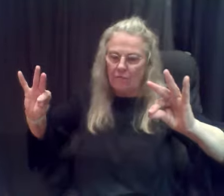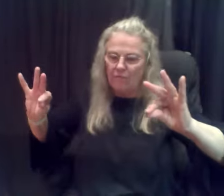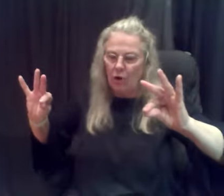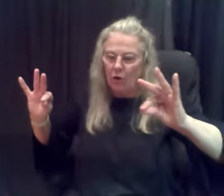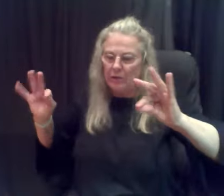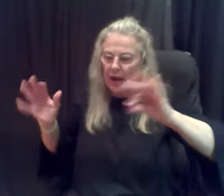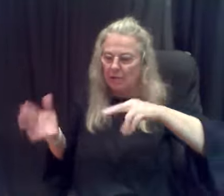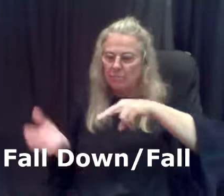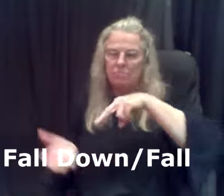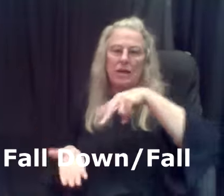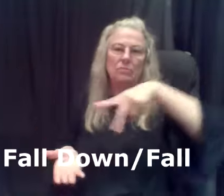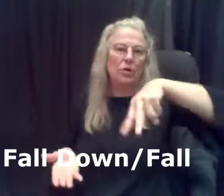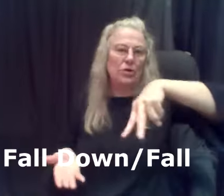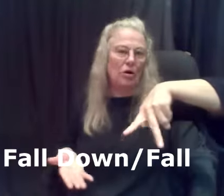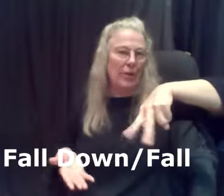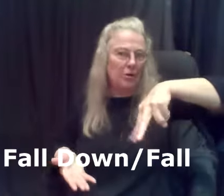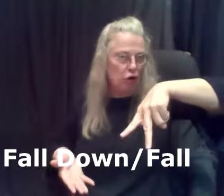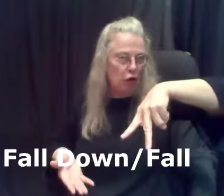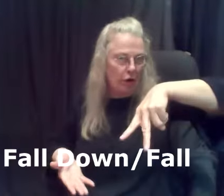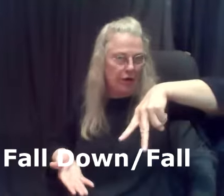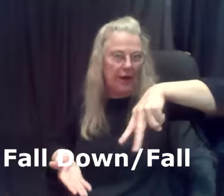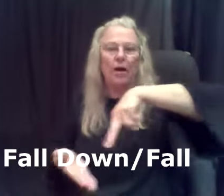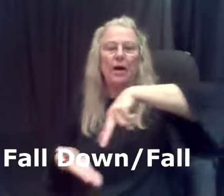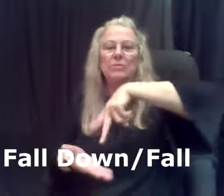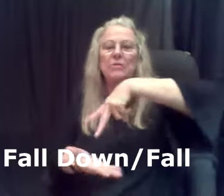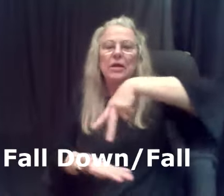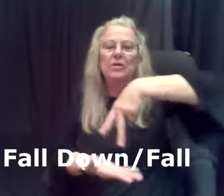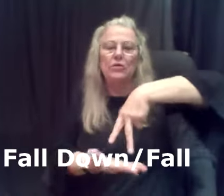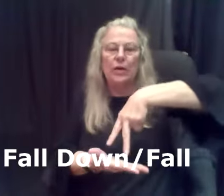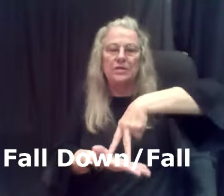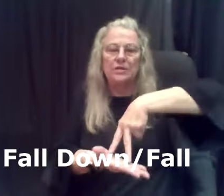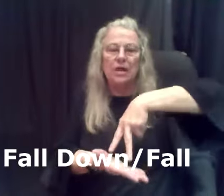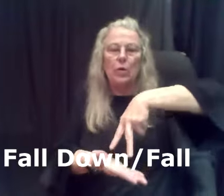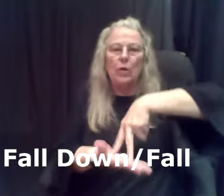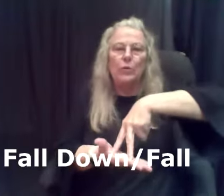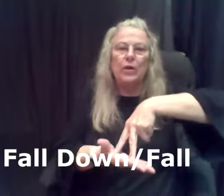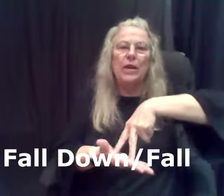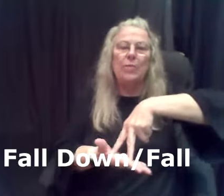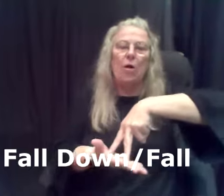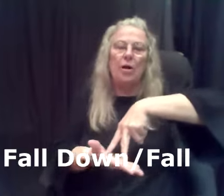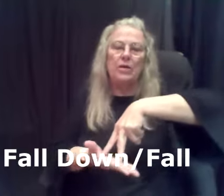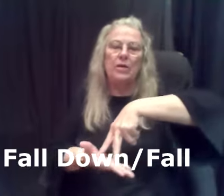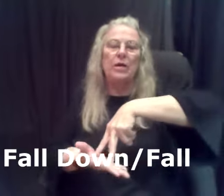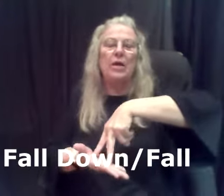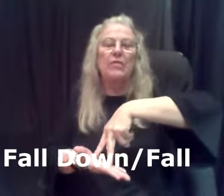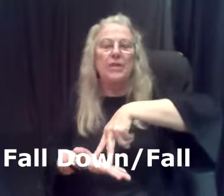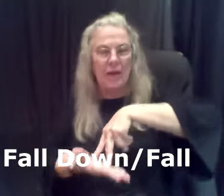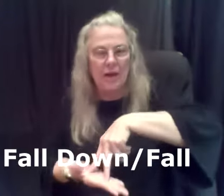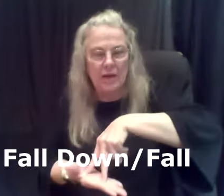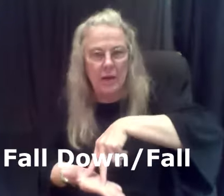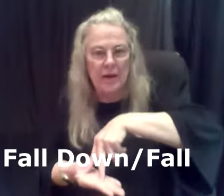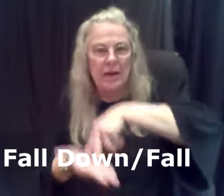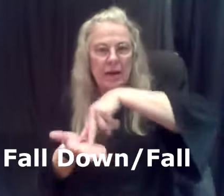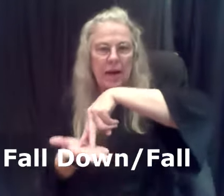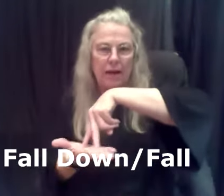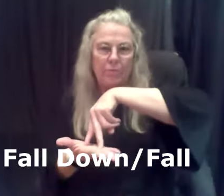Fall down, and we talk about Charlie a lot. So we put him on the non-dominant hand, palm